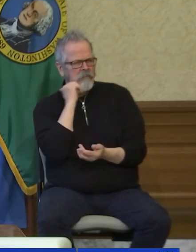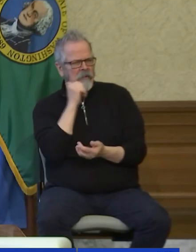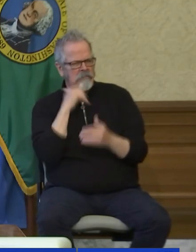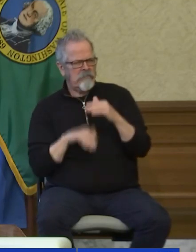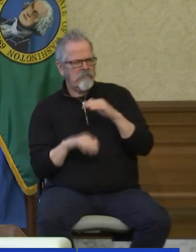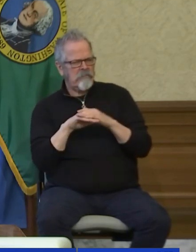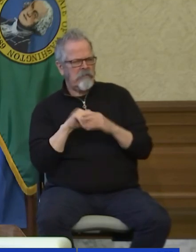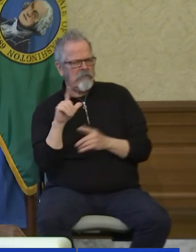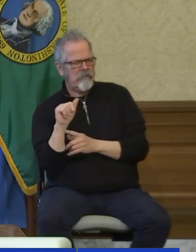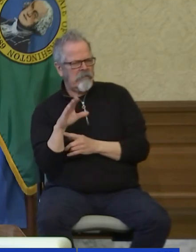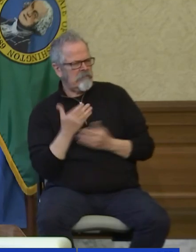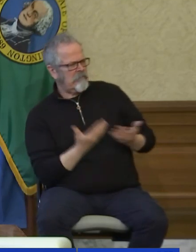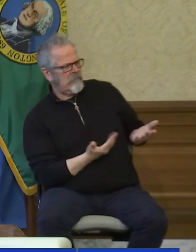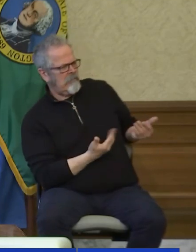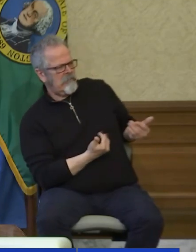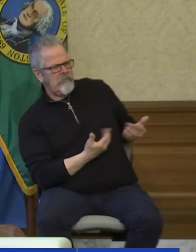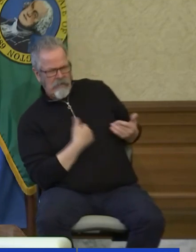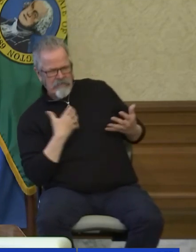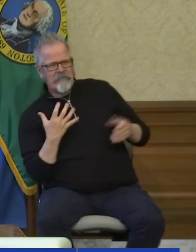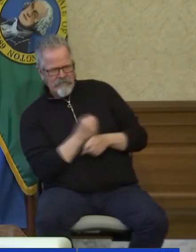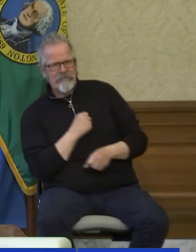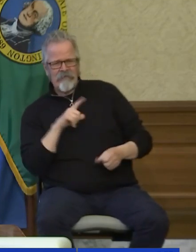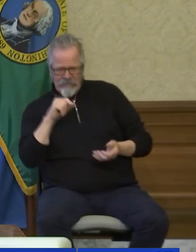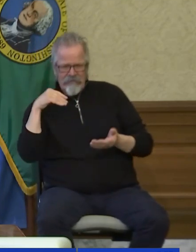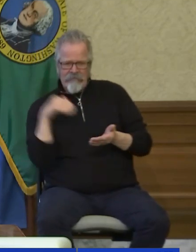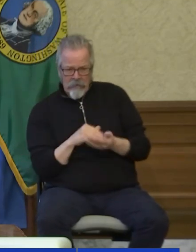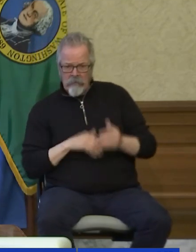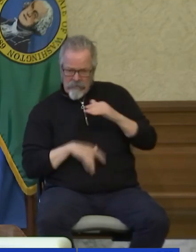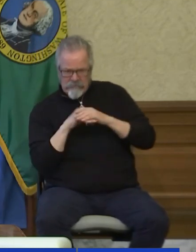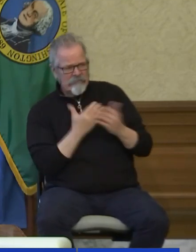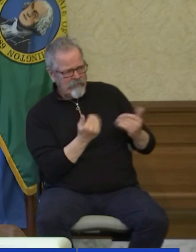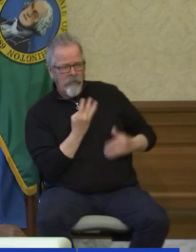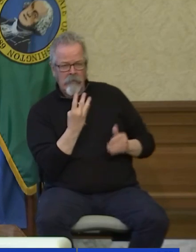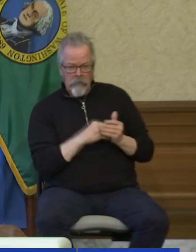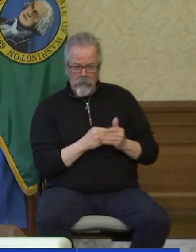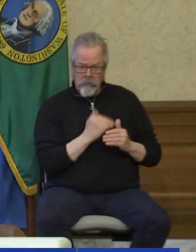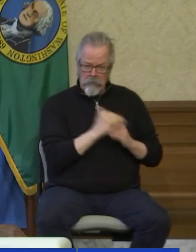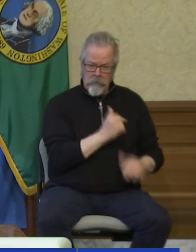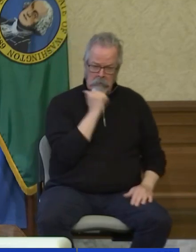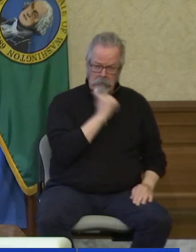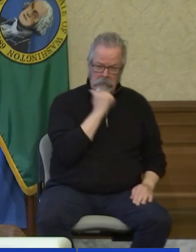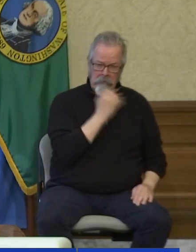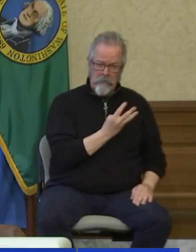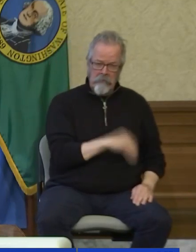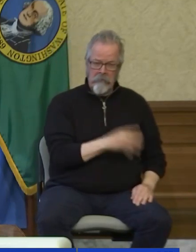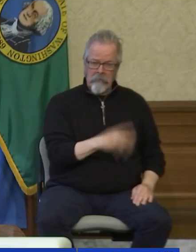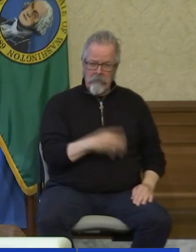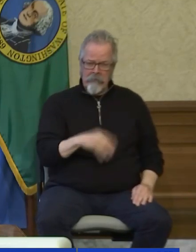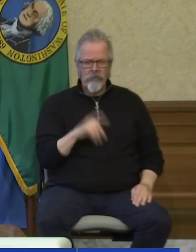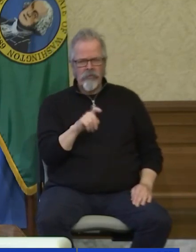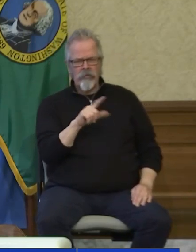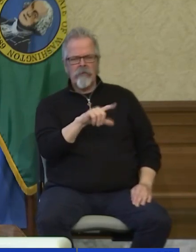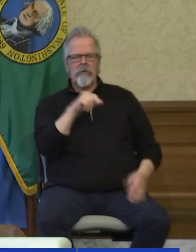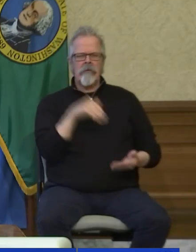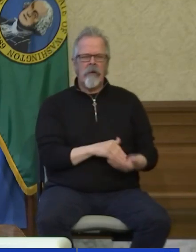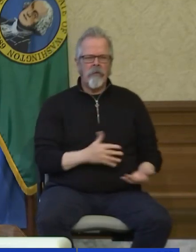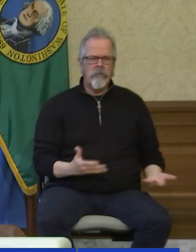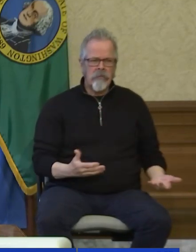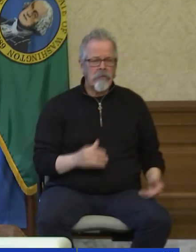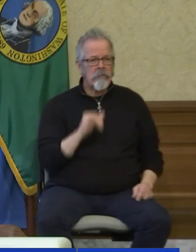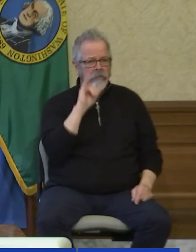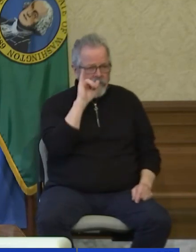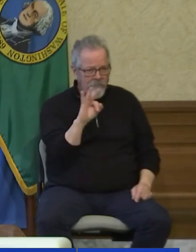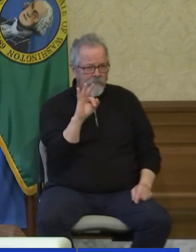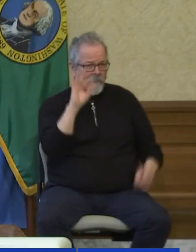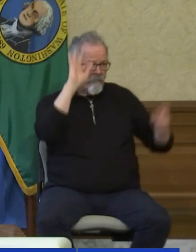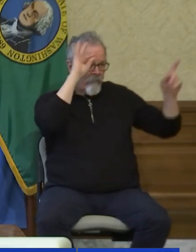if the federal government fulfills its commitment to us to get us 1 million test kits that they said that they will provide us